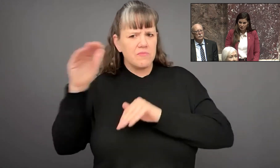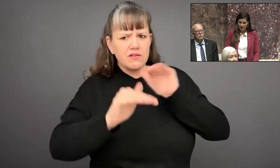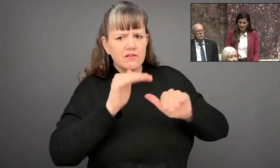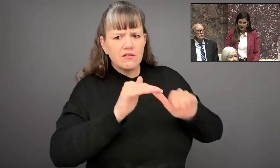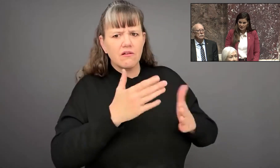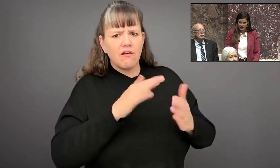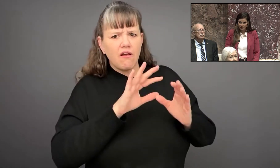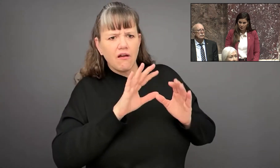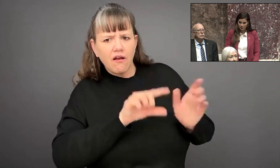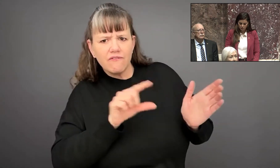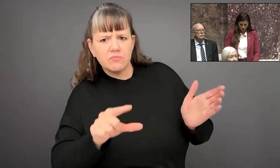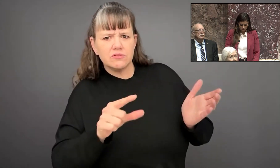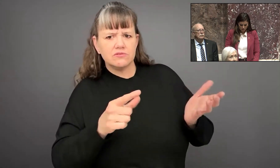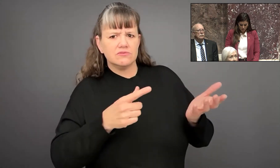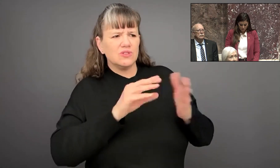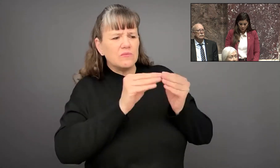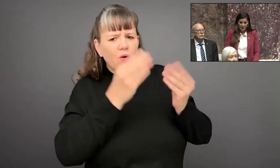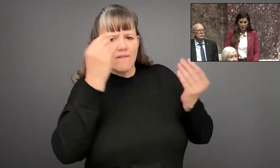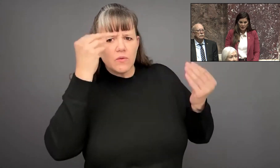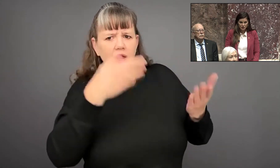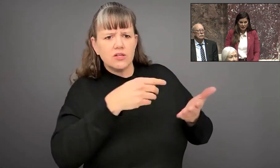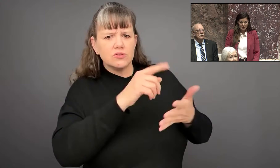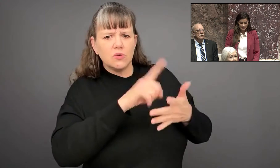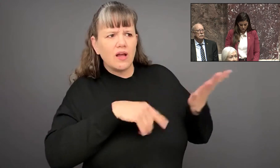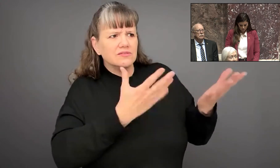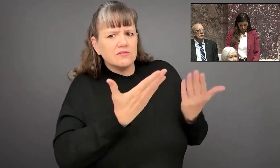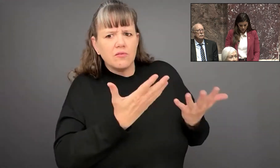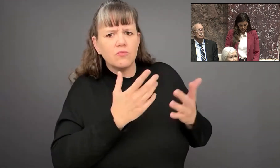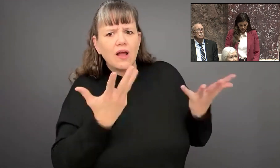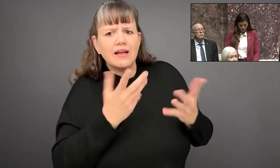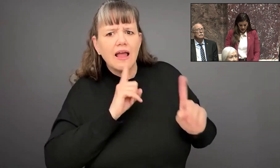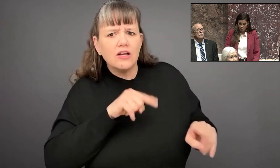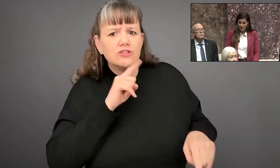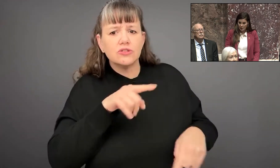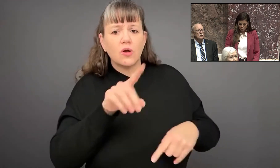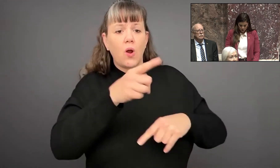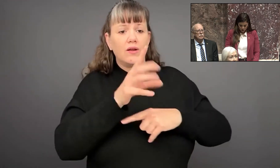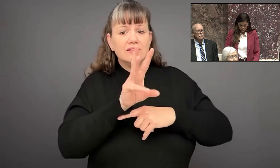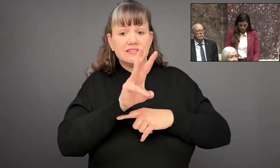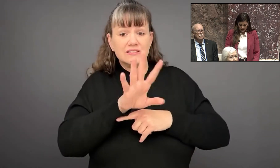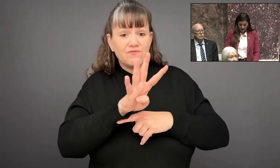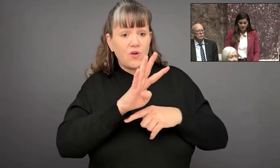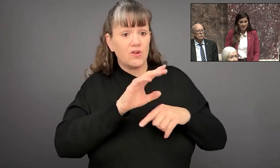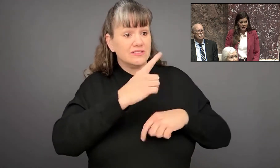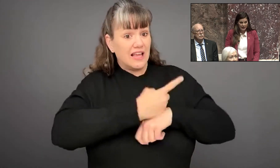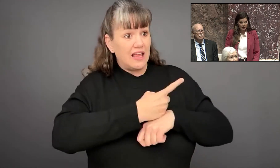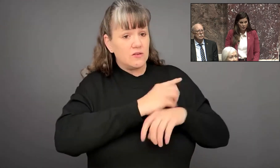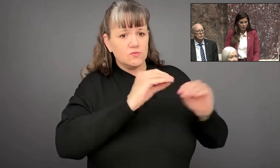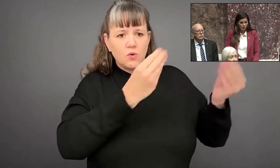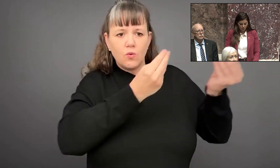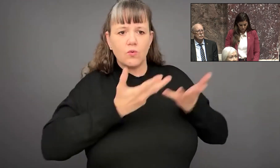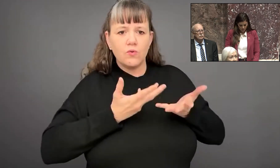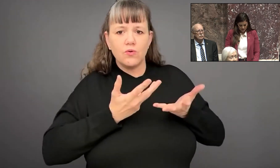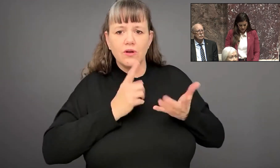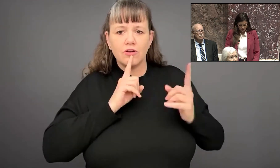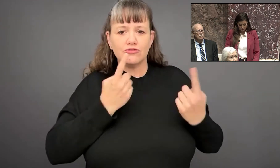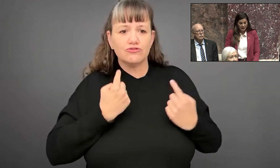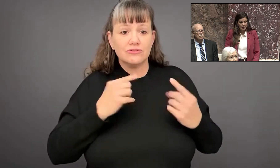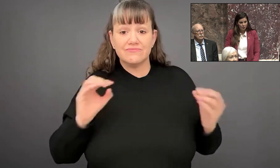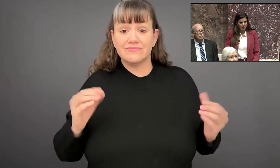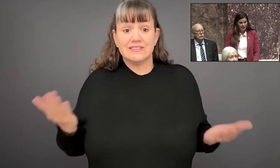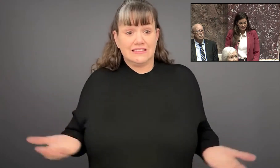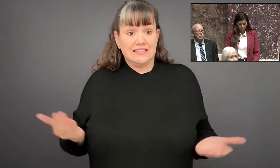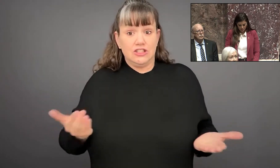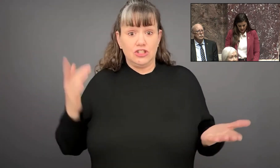days since Chantal's death. My question is, how many more children have to die before this